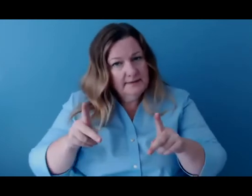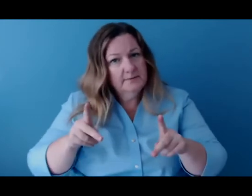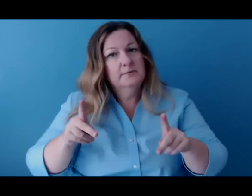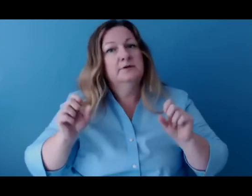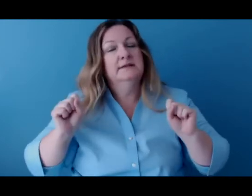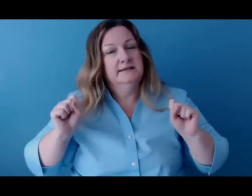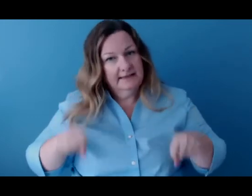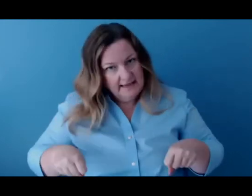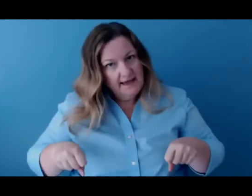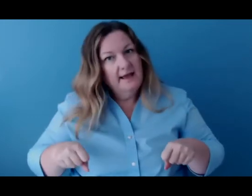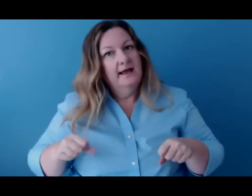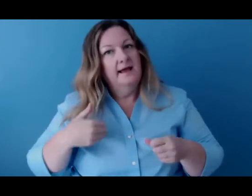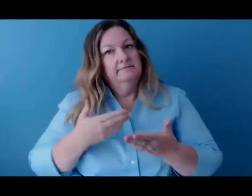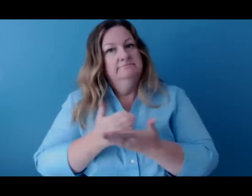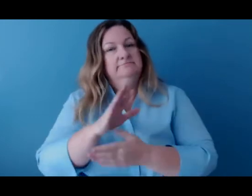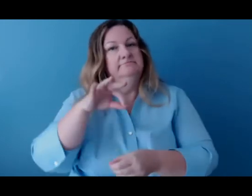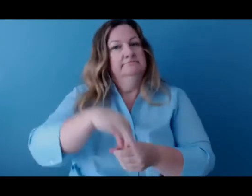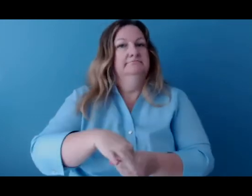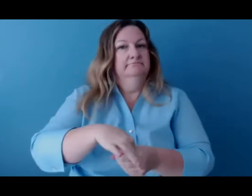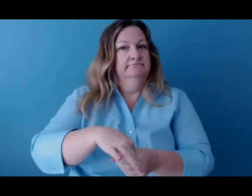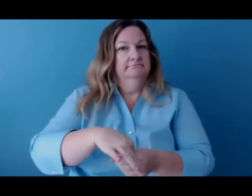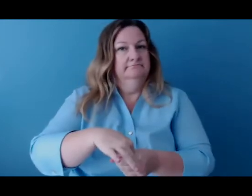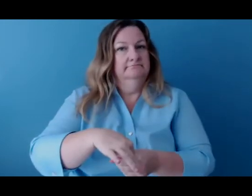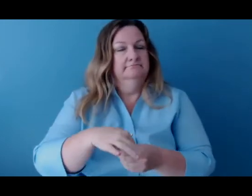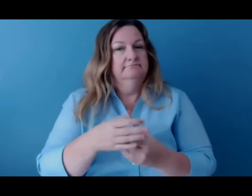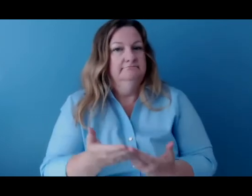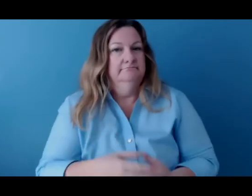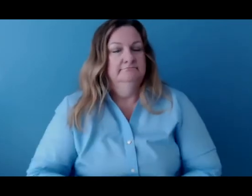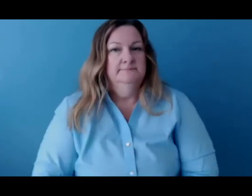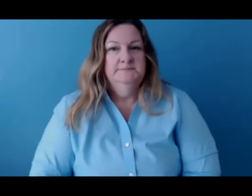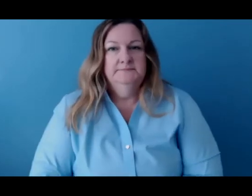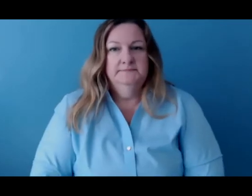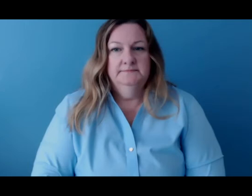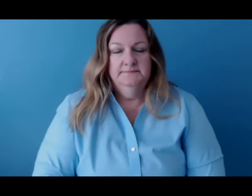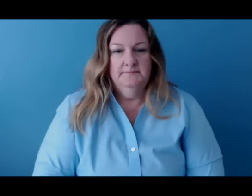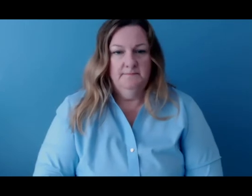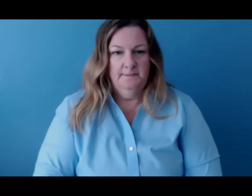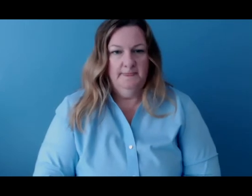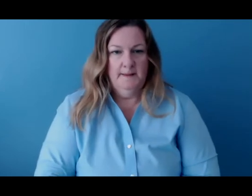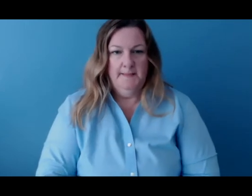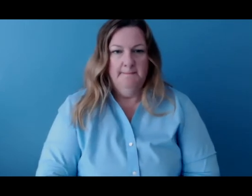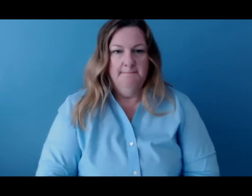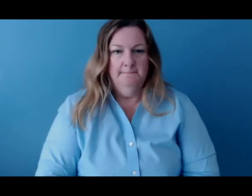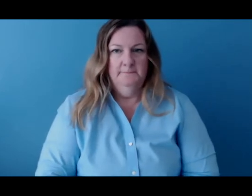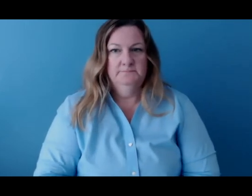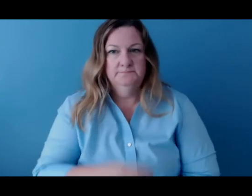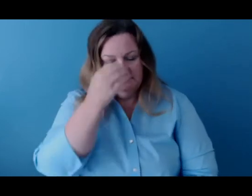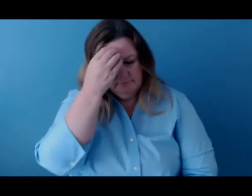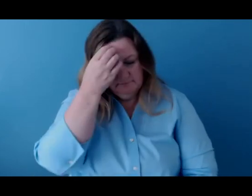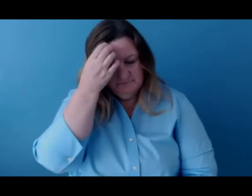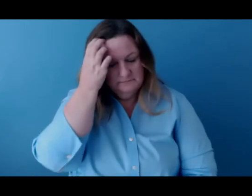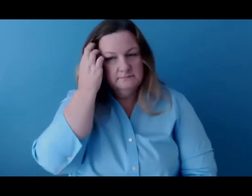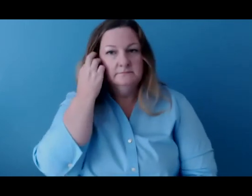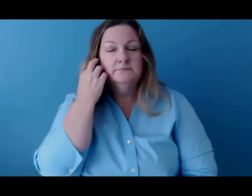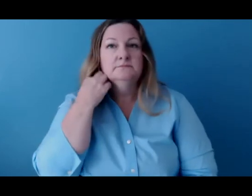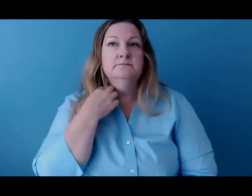exercise, exercise their right for voting. Yeah, and I won't add even much more to what you've done. I think you have